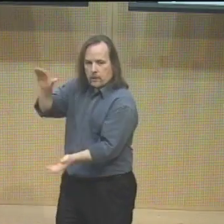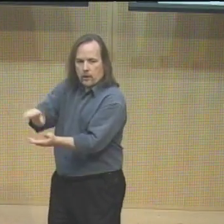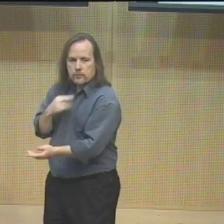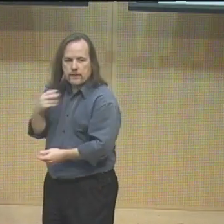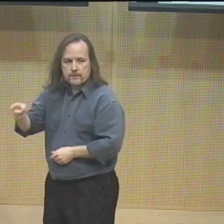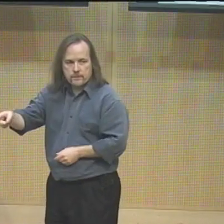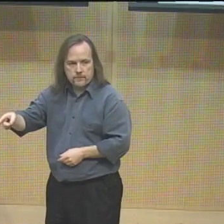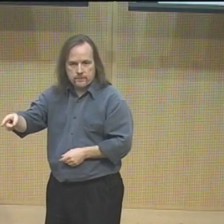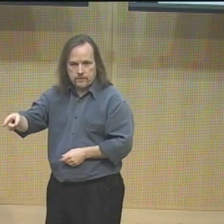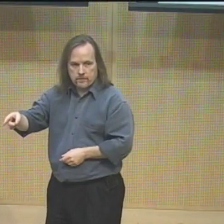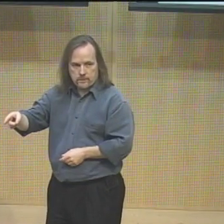I think the interpreter made a mistake.